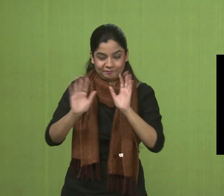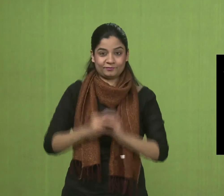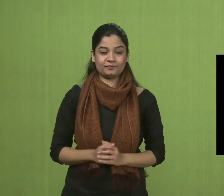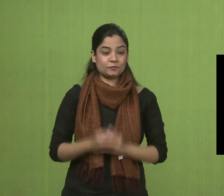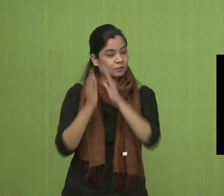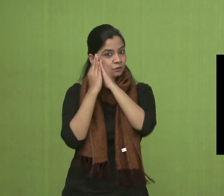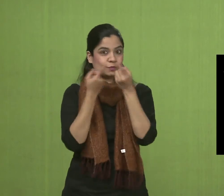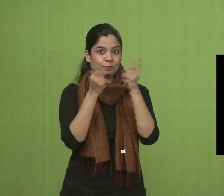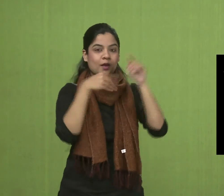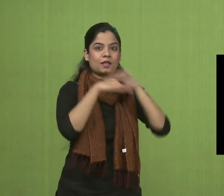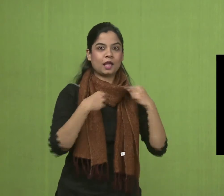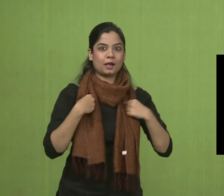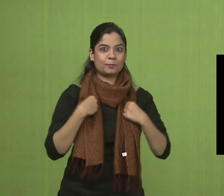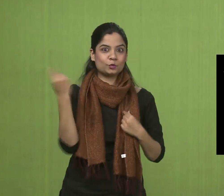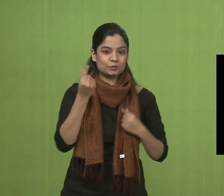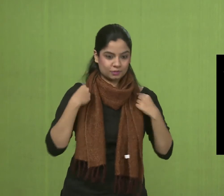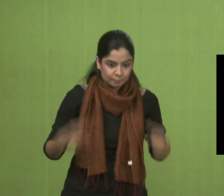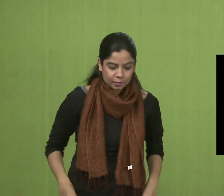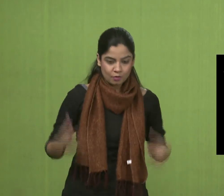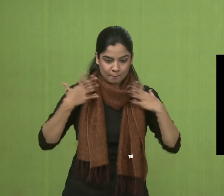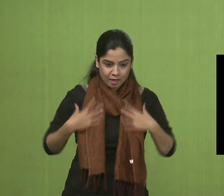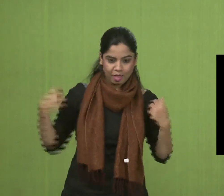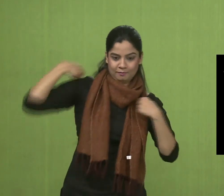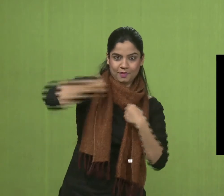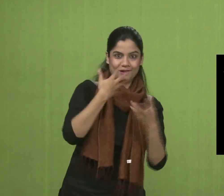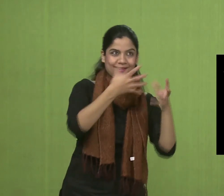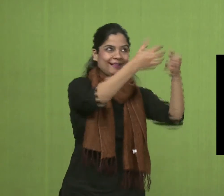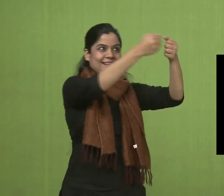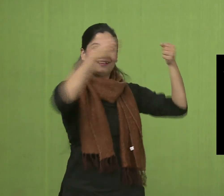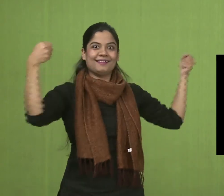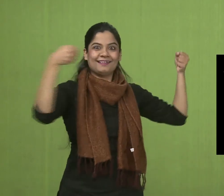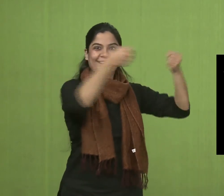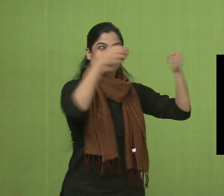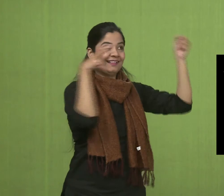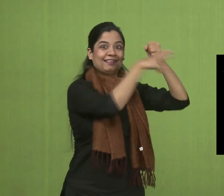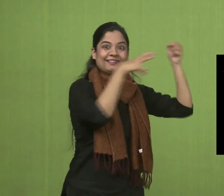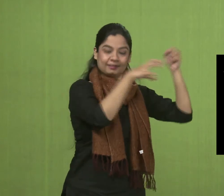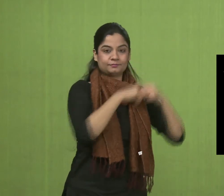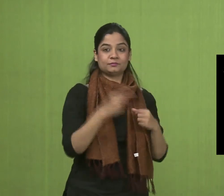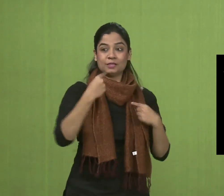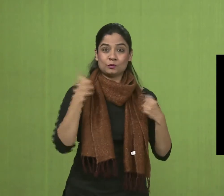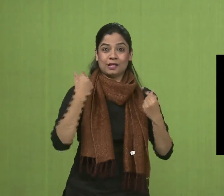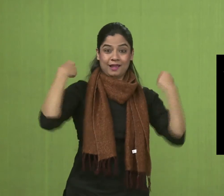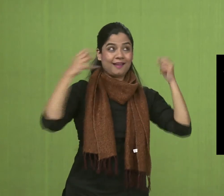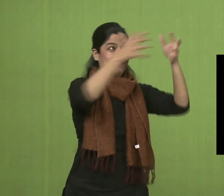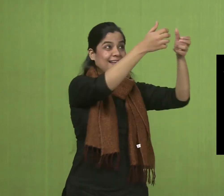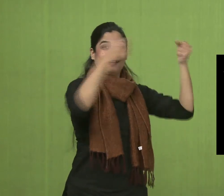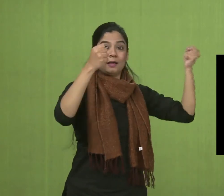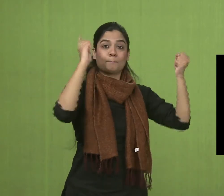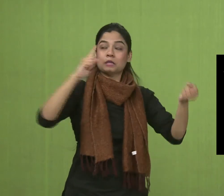and we usually dress up in our bedrooms. So having almirahs attached to the wall is better off